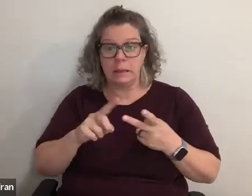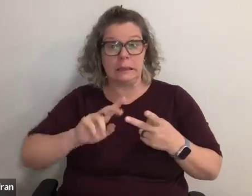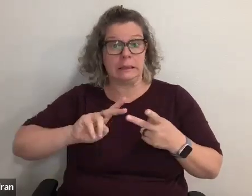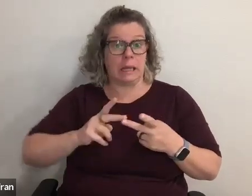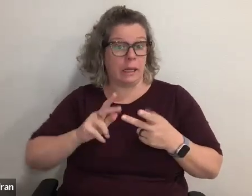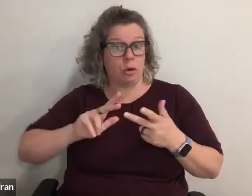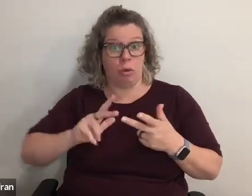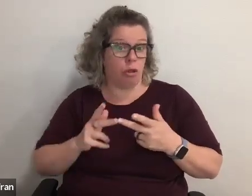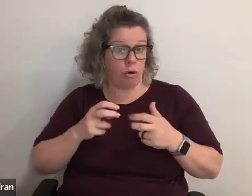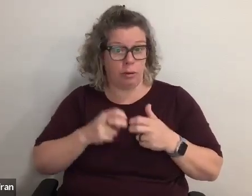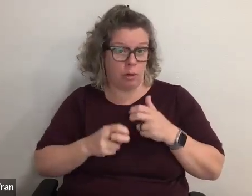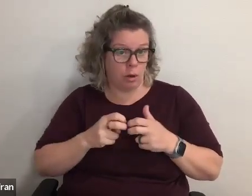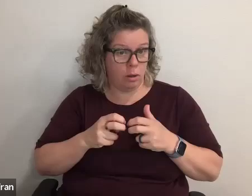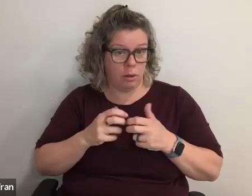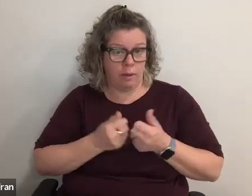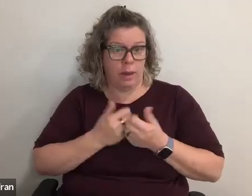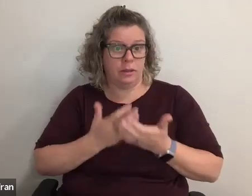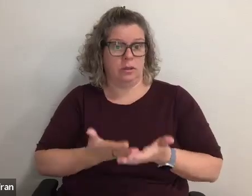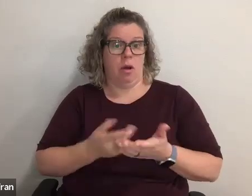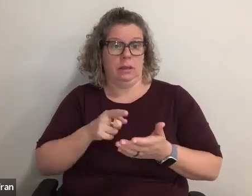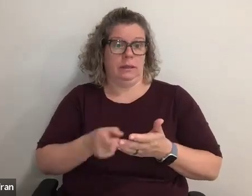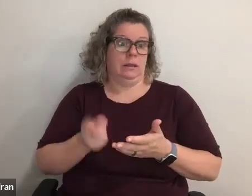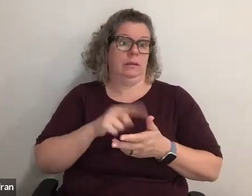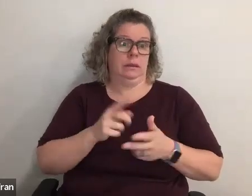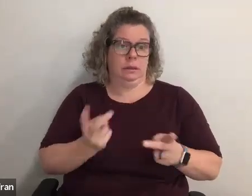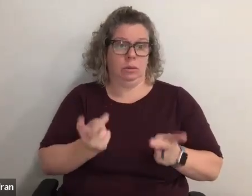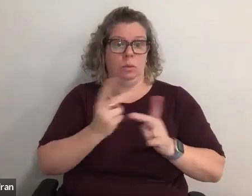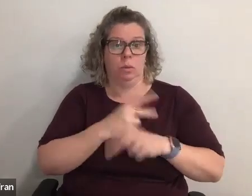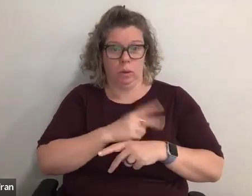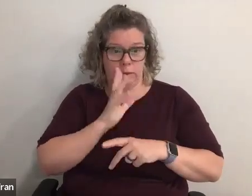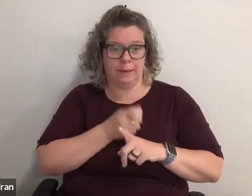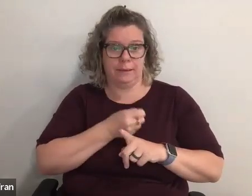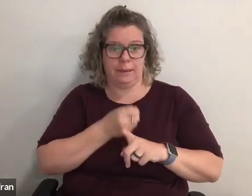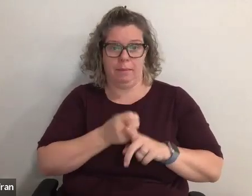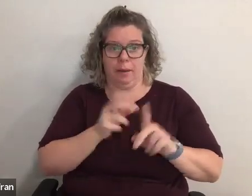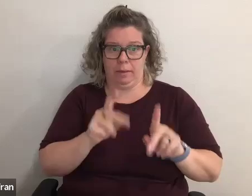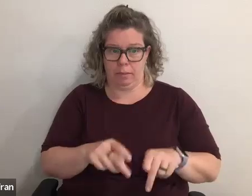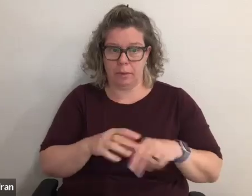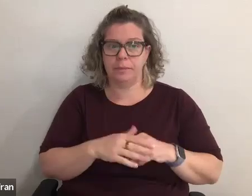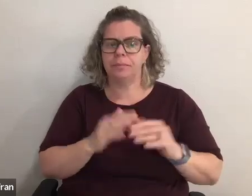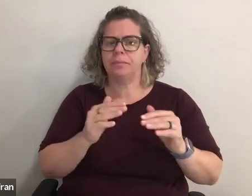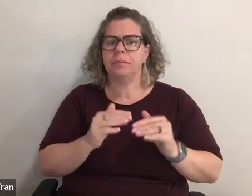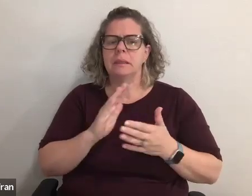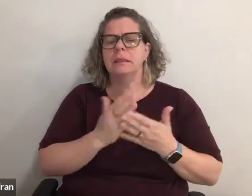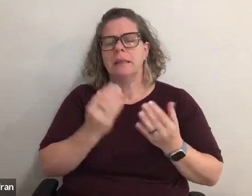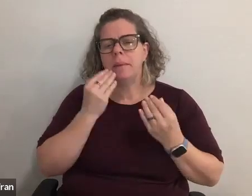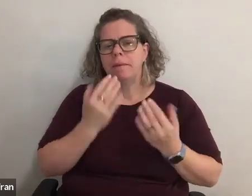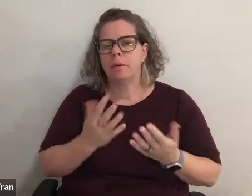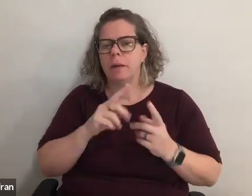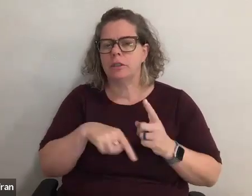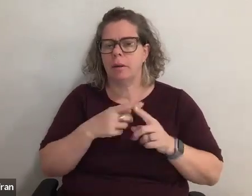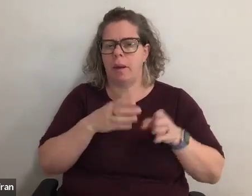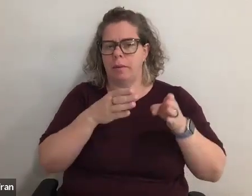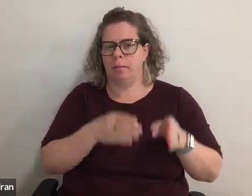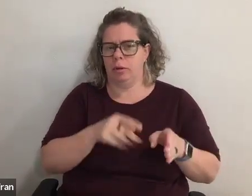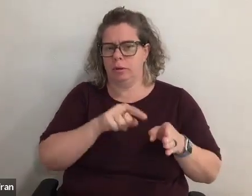any secondary issues or other contributing issues that are impacting the crisis? What is a little bit of demographic